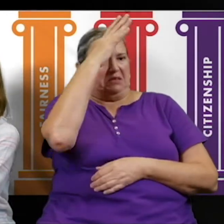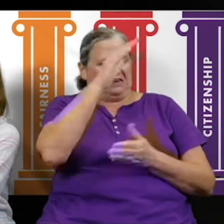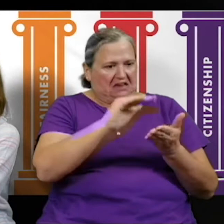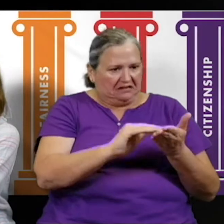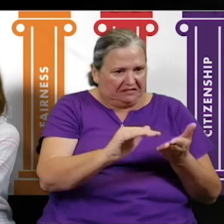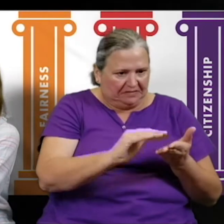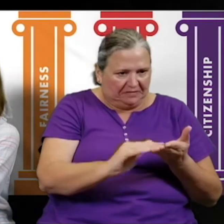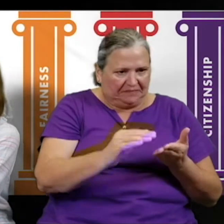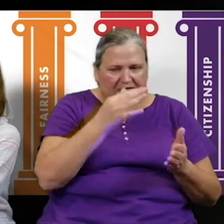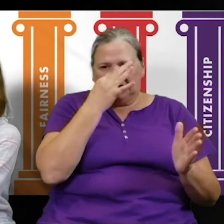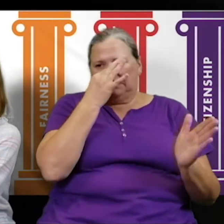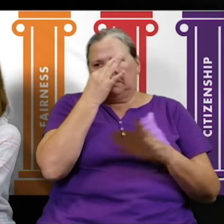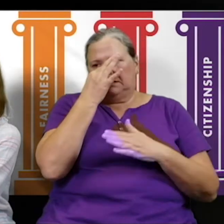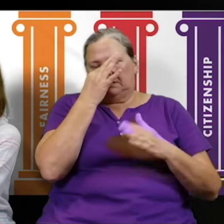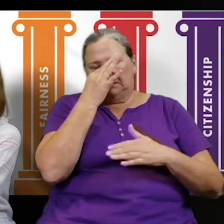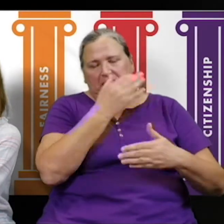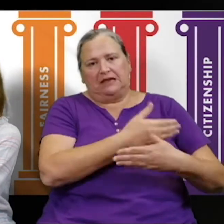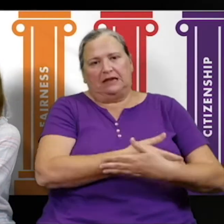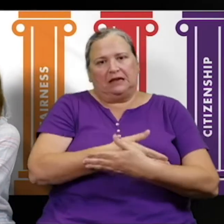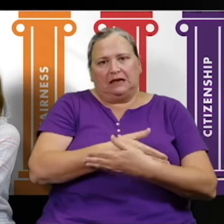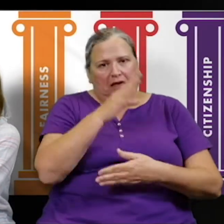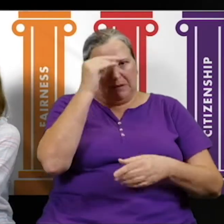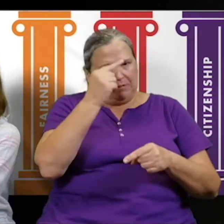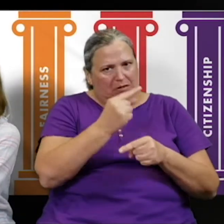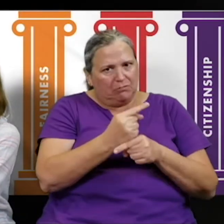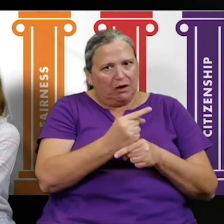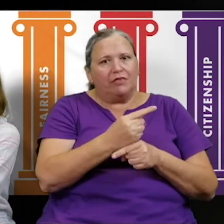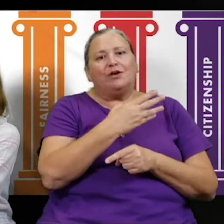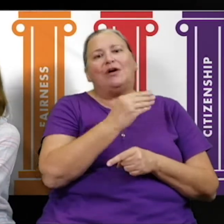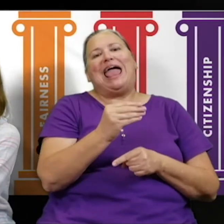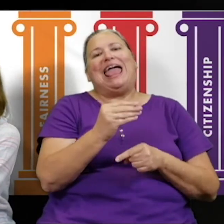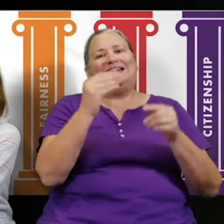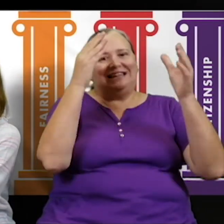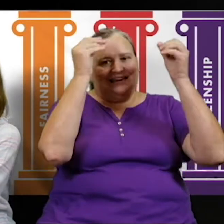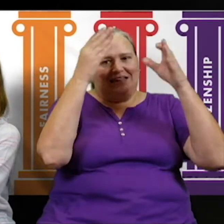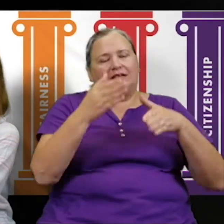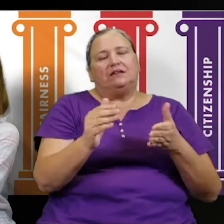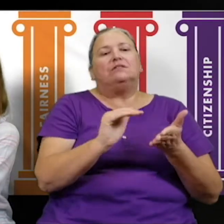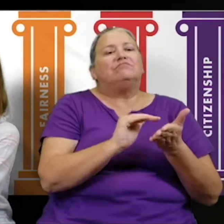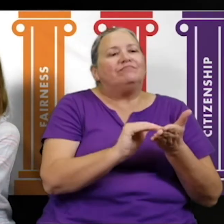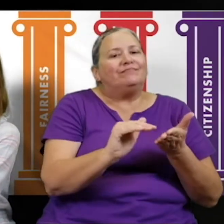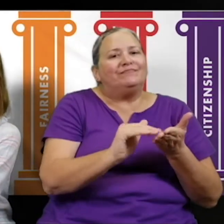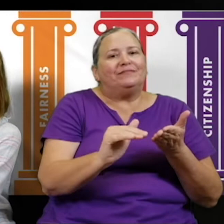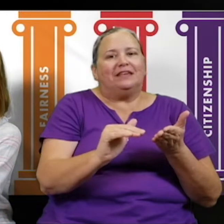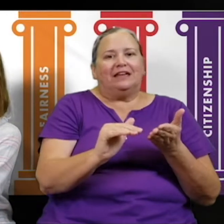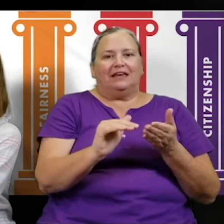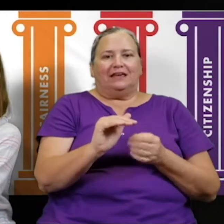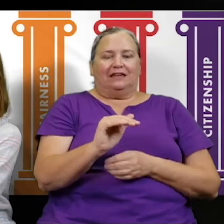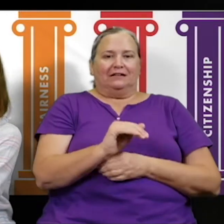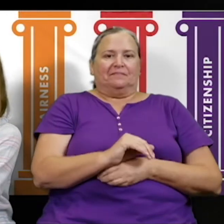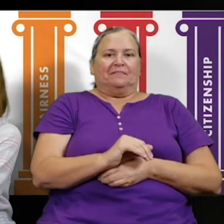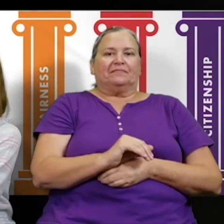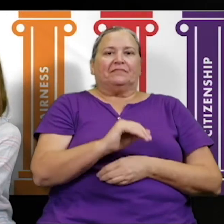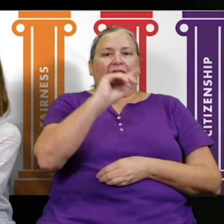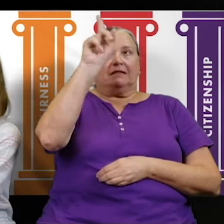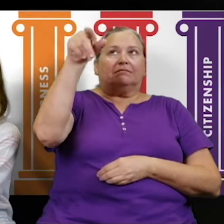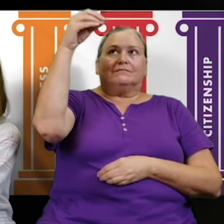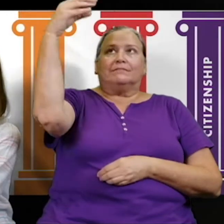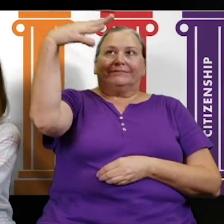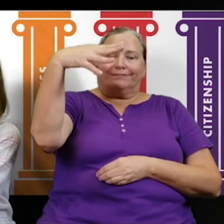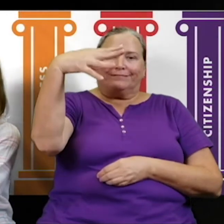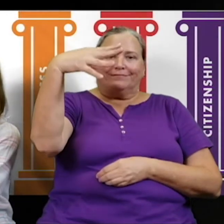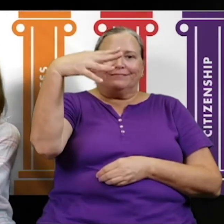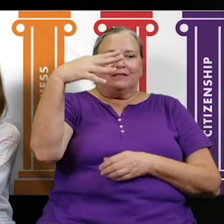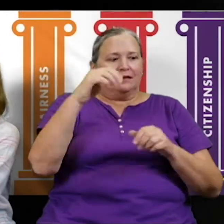her especially incredible teacher. And then the sun shined its smiley face down on everyone